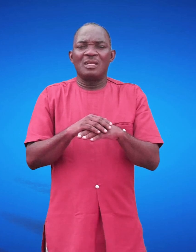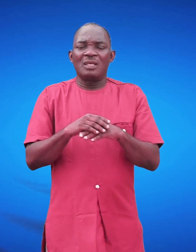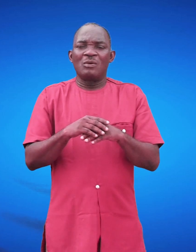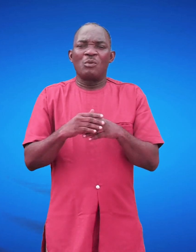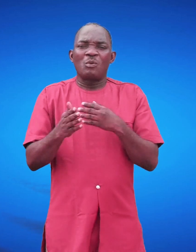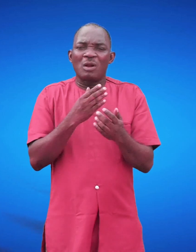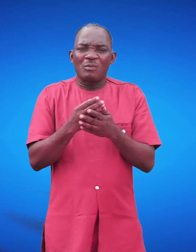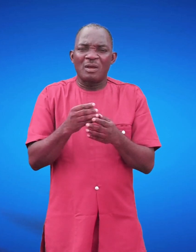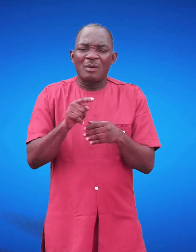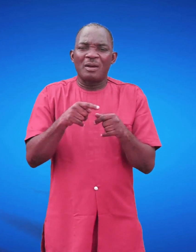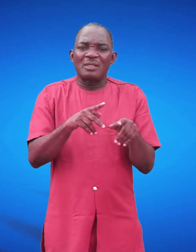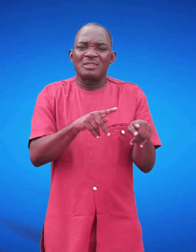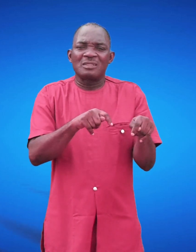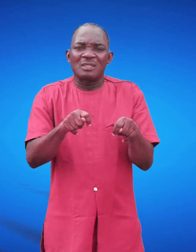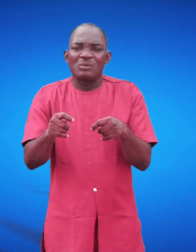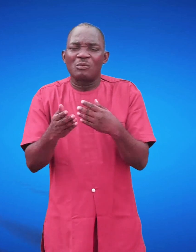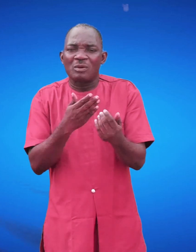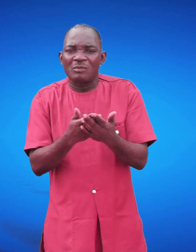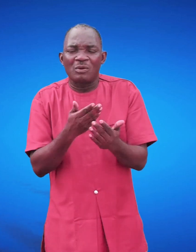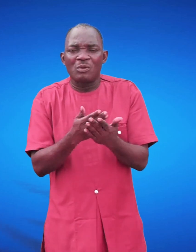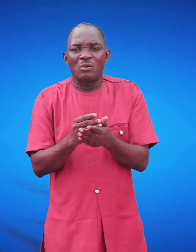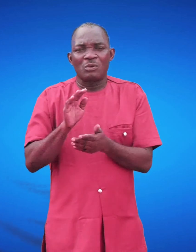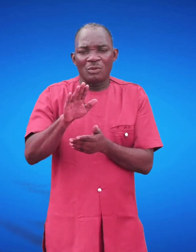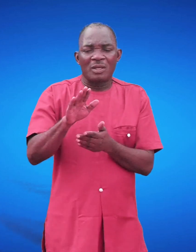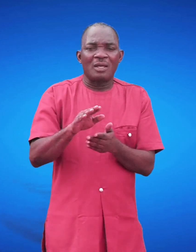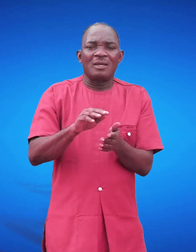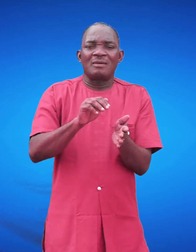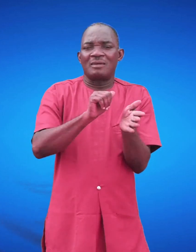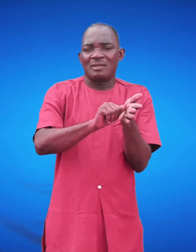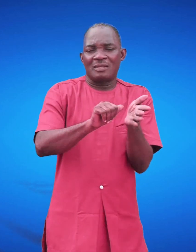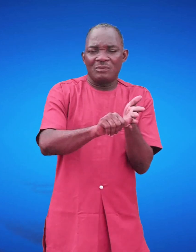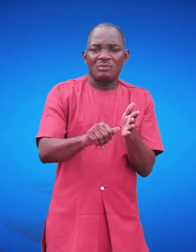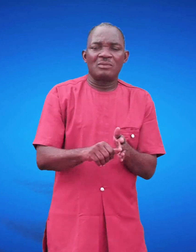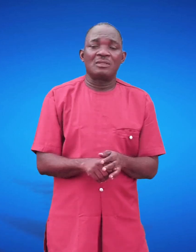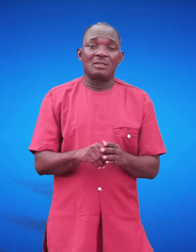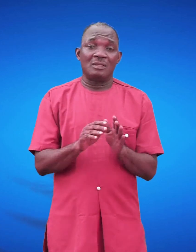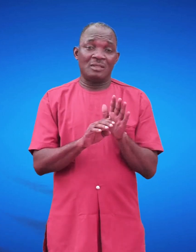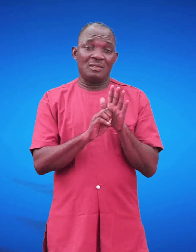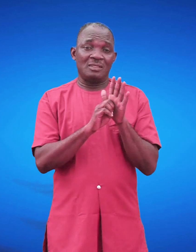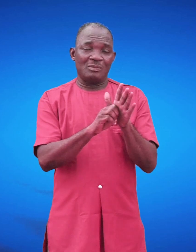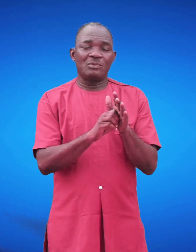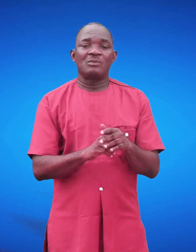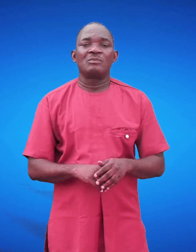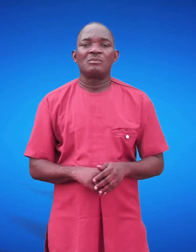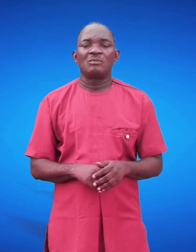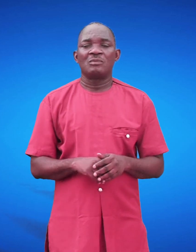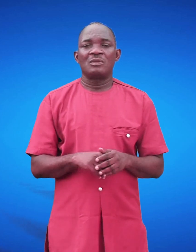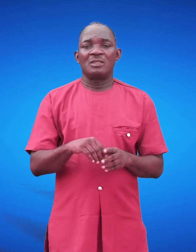of transactions on your account. Example, e-switch.